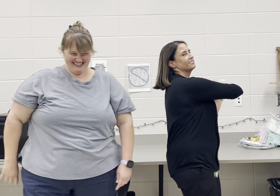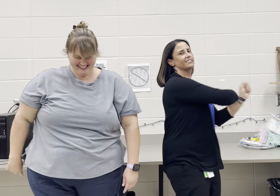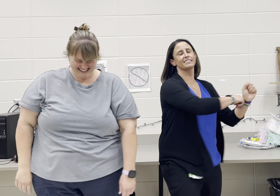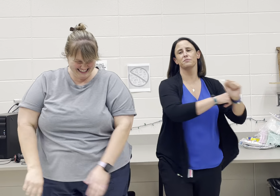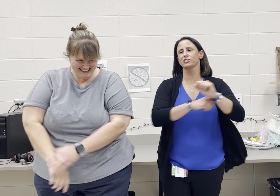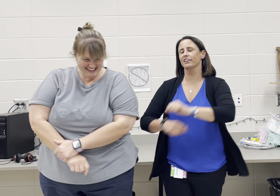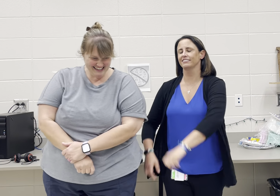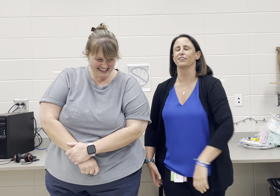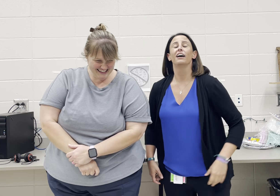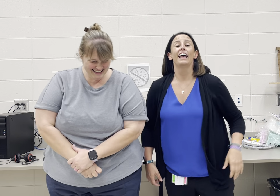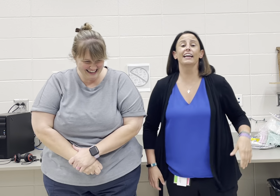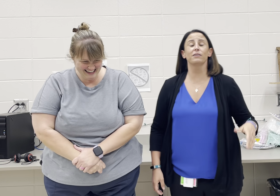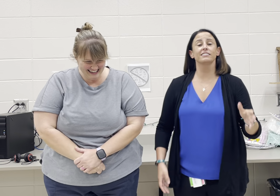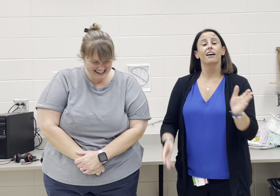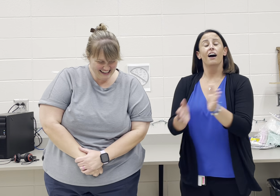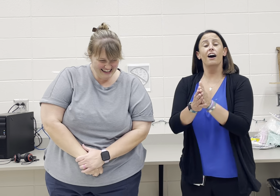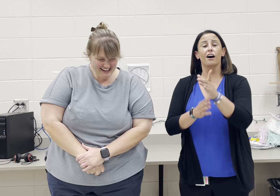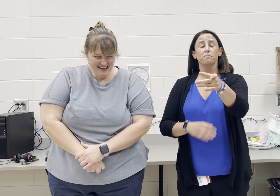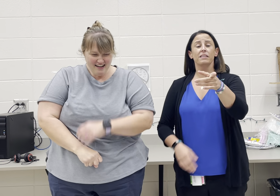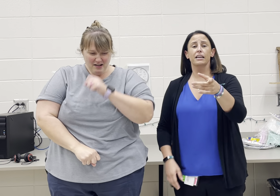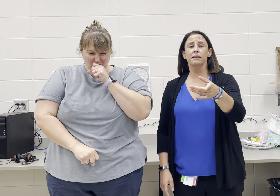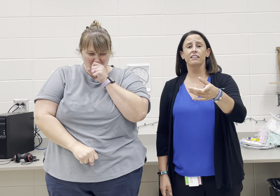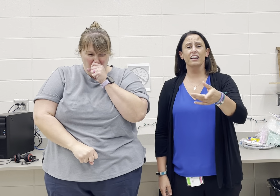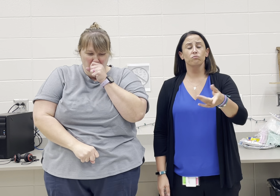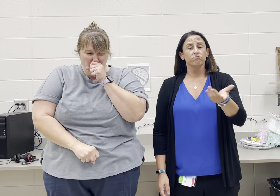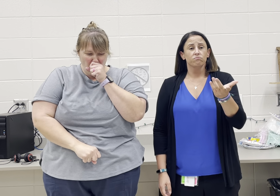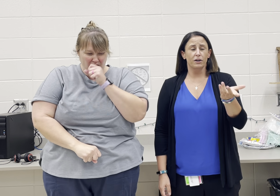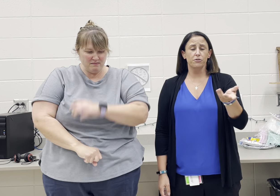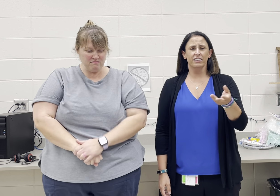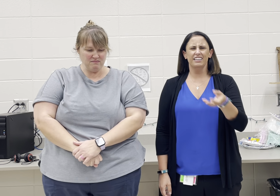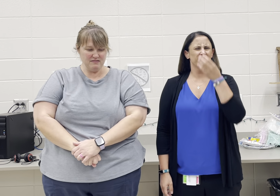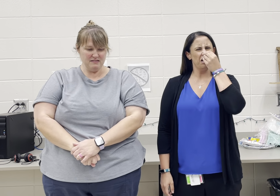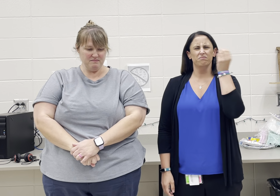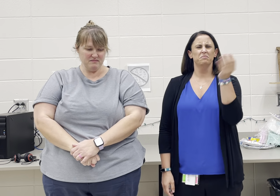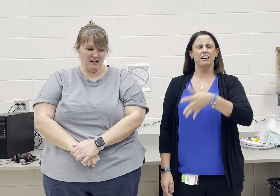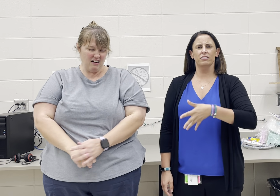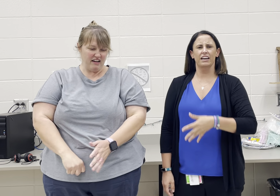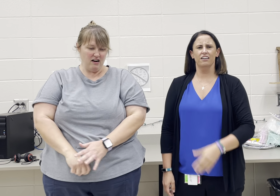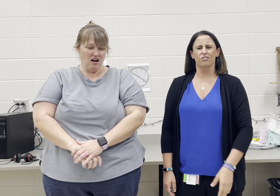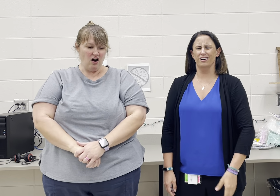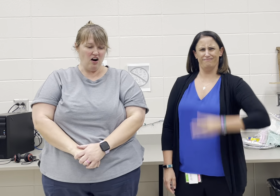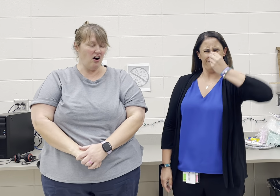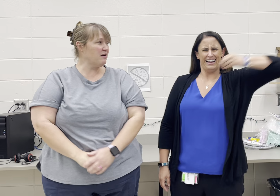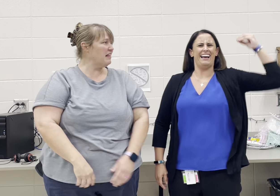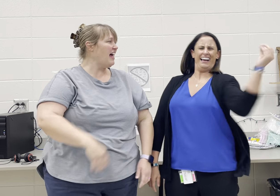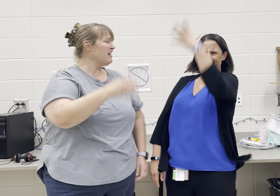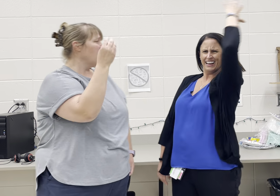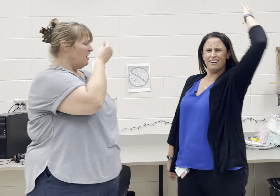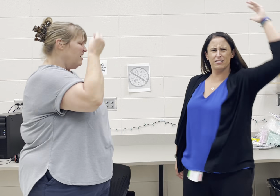That's how much no. Anyways, it could be like, where do you want to eat? Oh, I don't care. Or it could be like, I don't